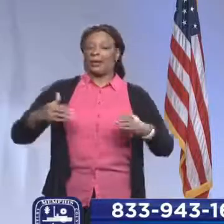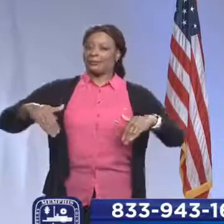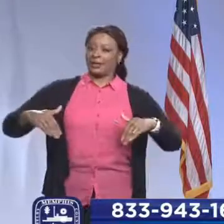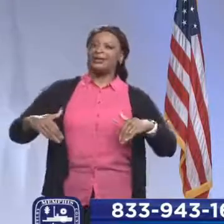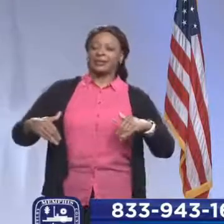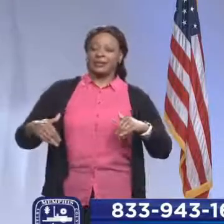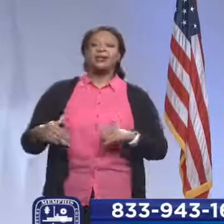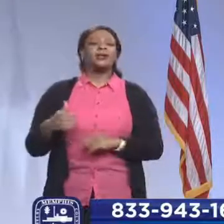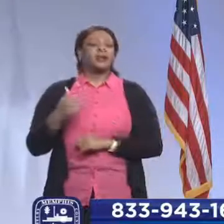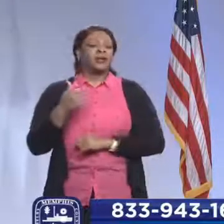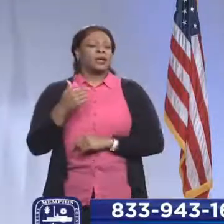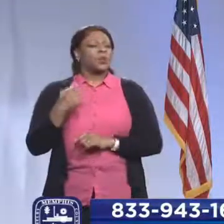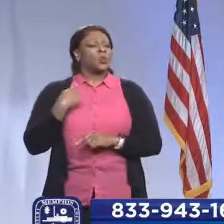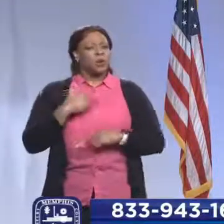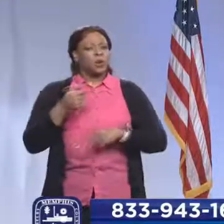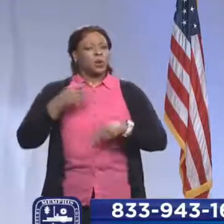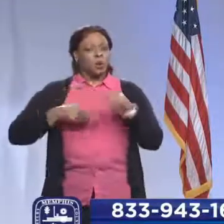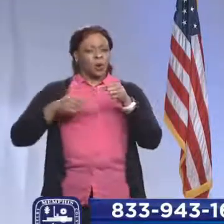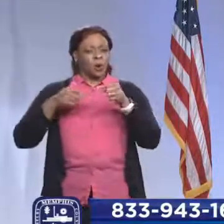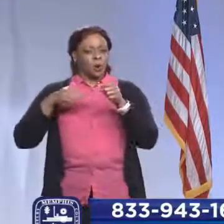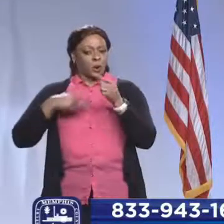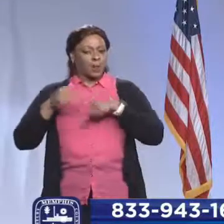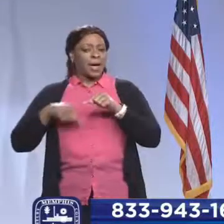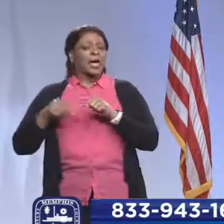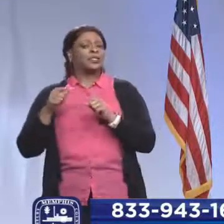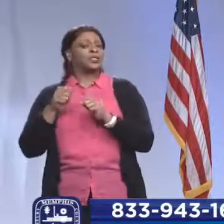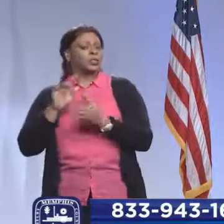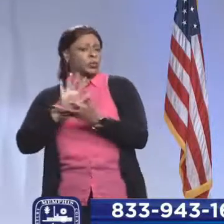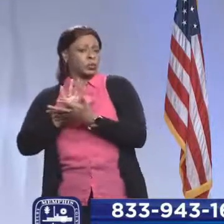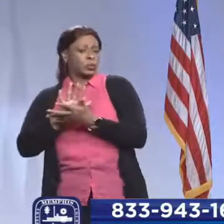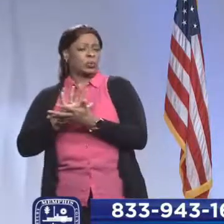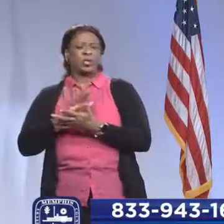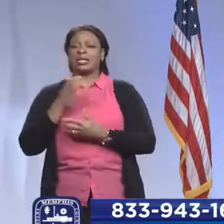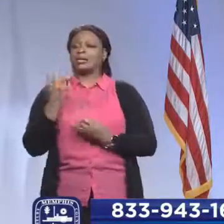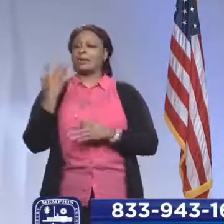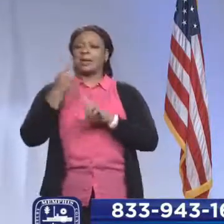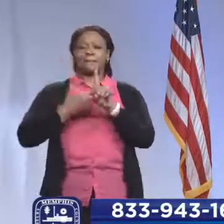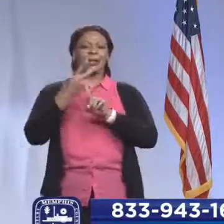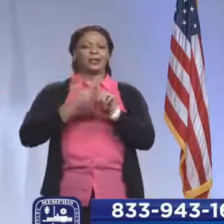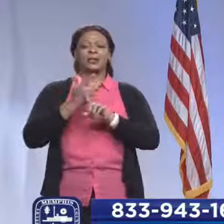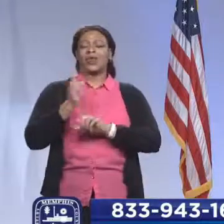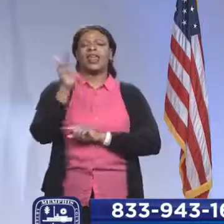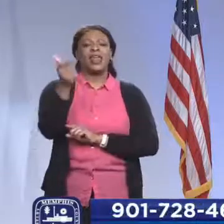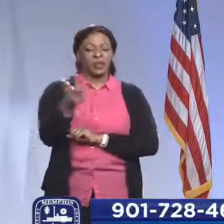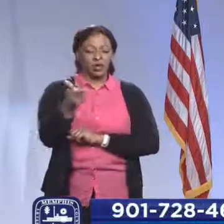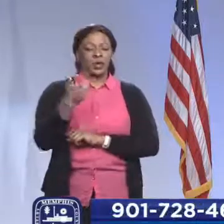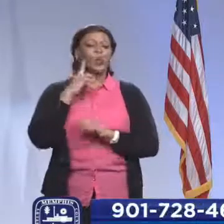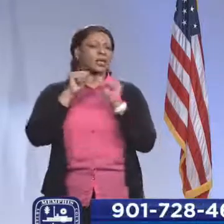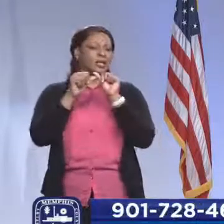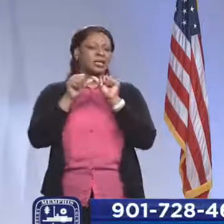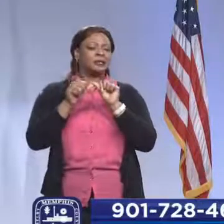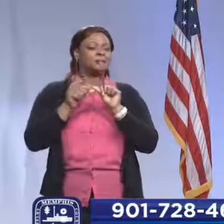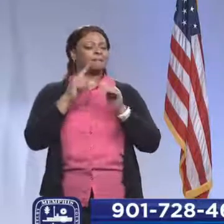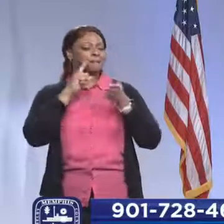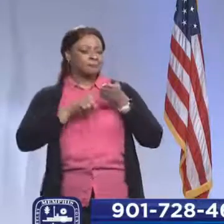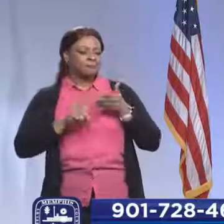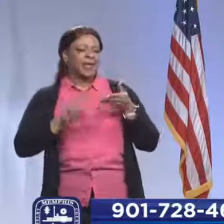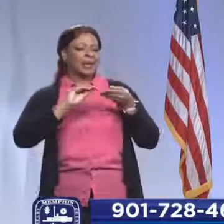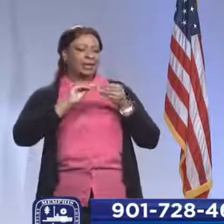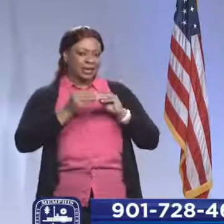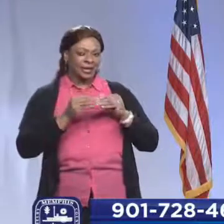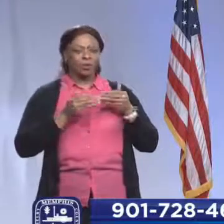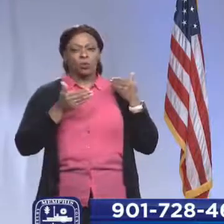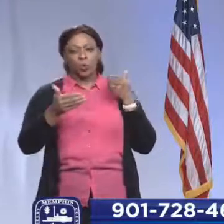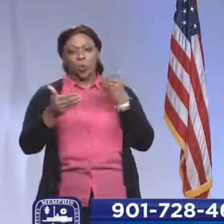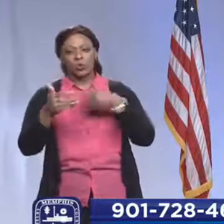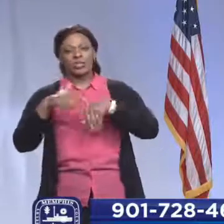And then also as we move back towards school, that's many months away, and so we'll be continuing to look at the data as we move